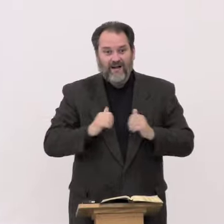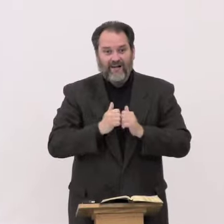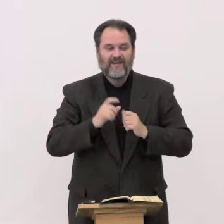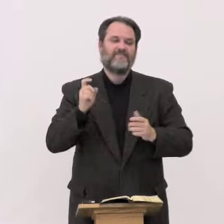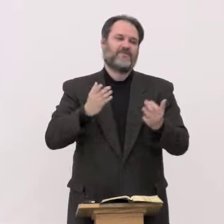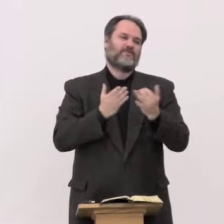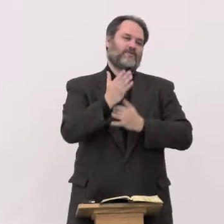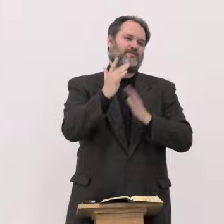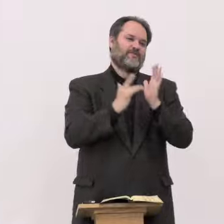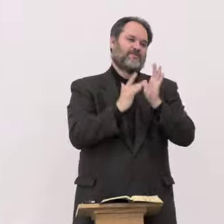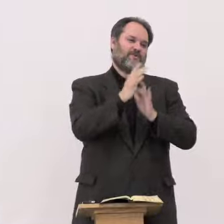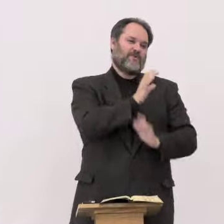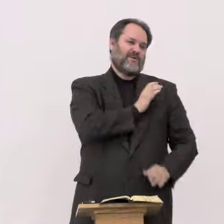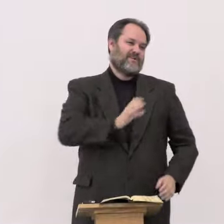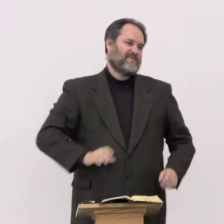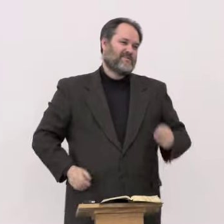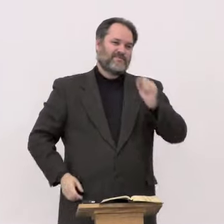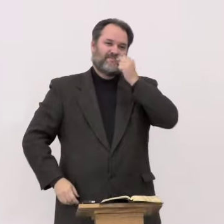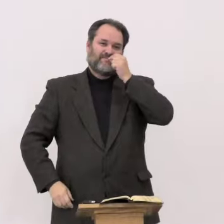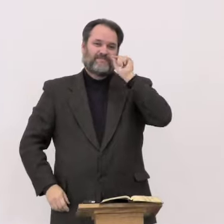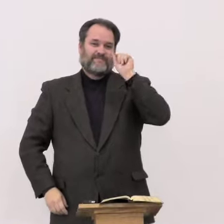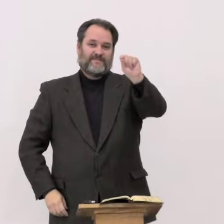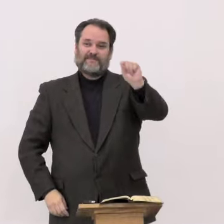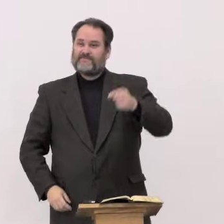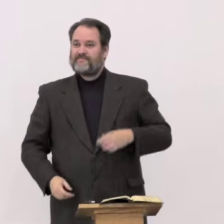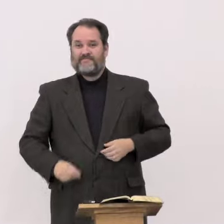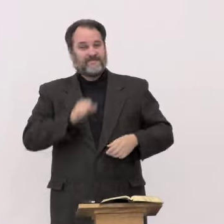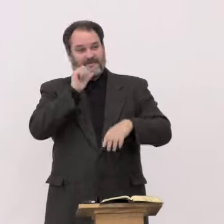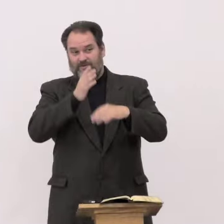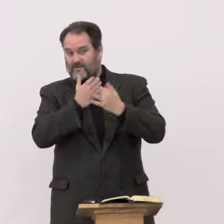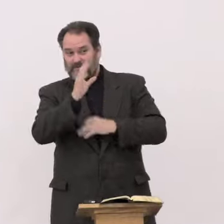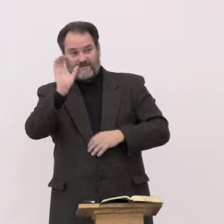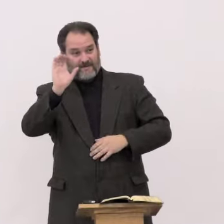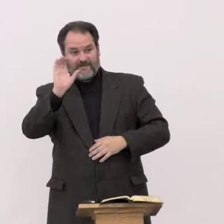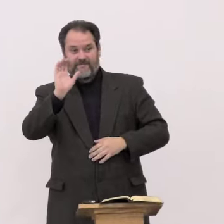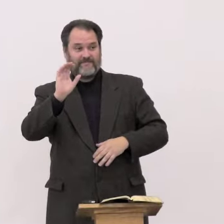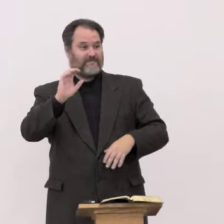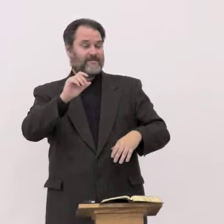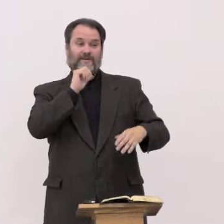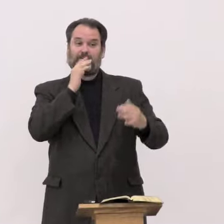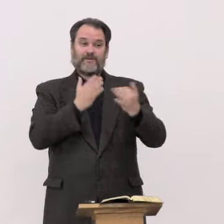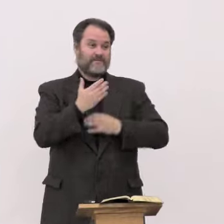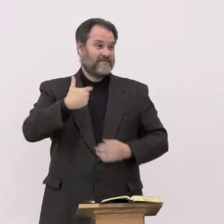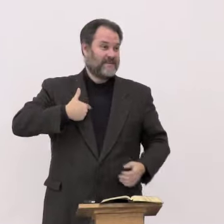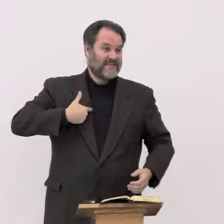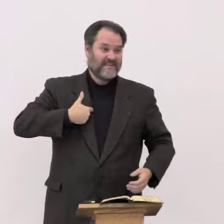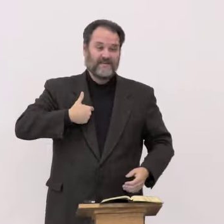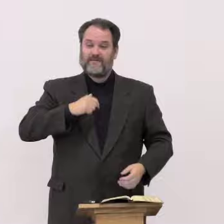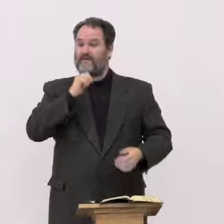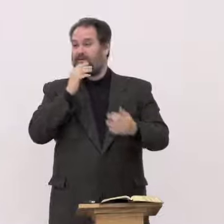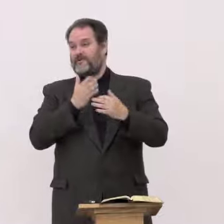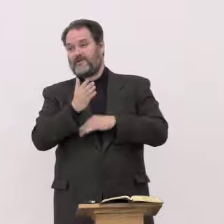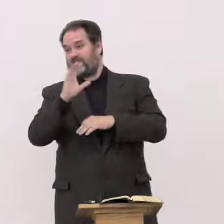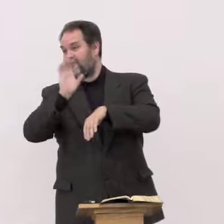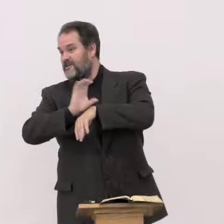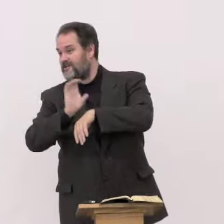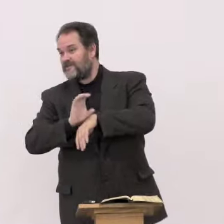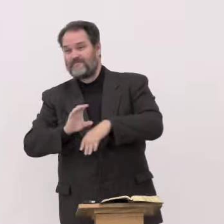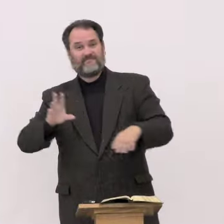not perfect. Like, you have to be perfect to go to heaven, and the only way you can do that is through Jesus. It's not through anyone. It's not